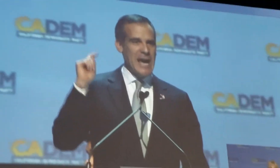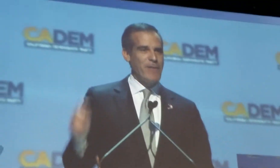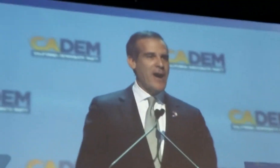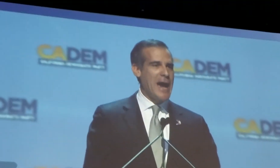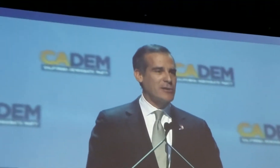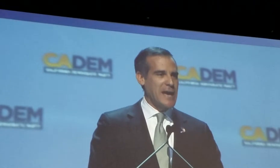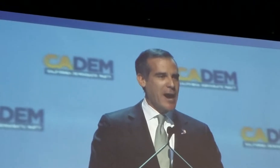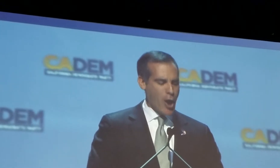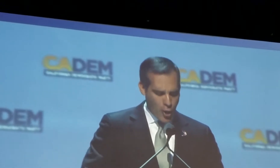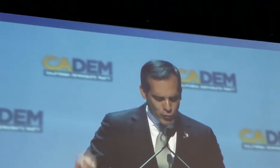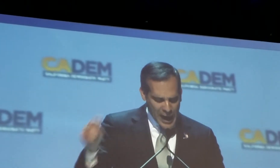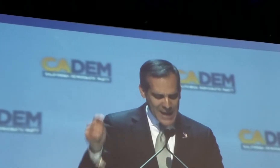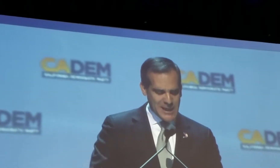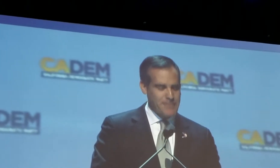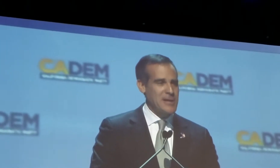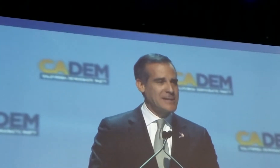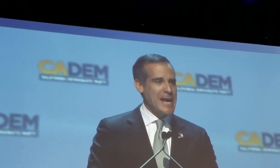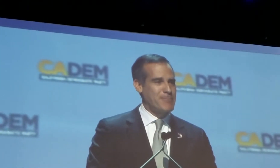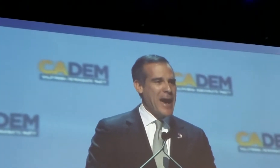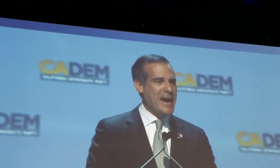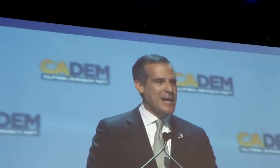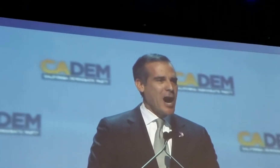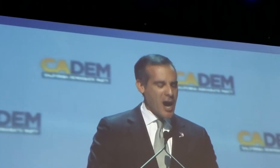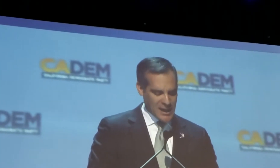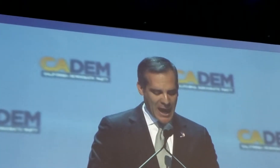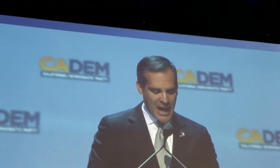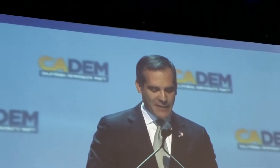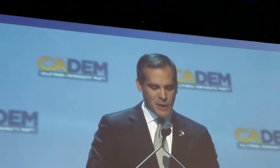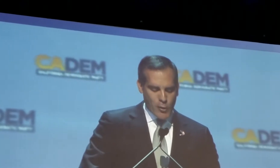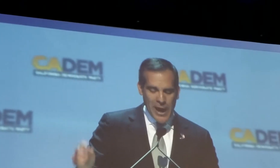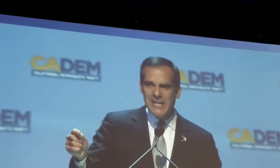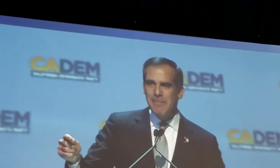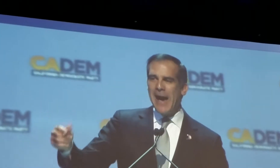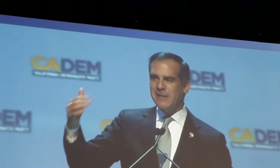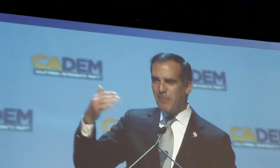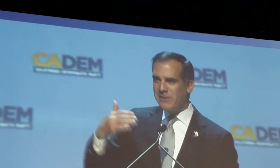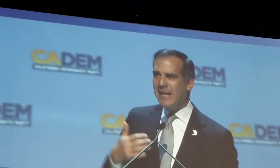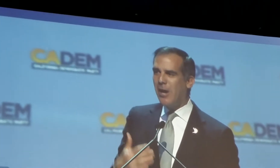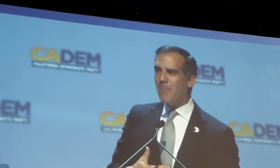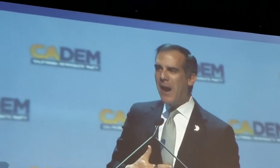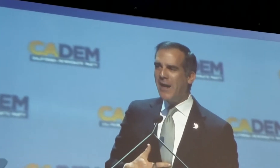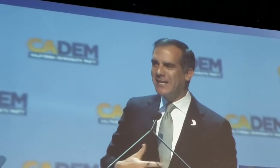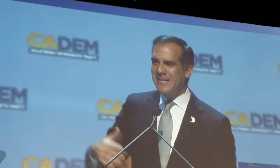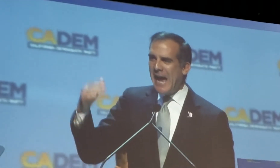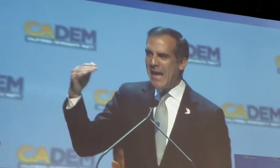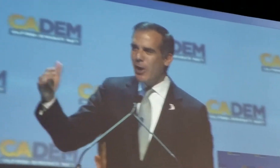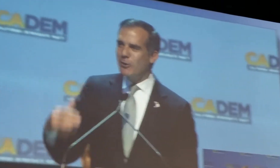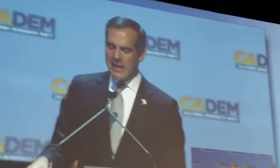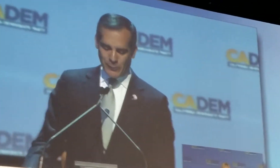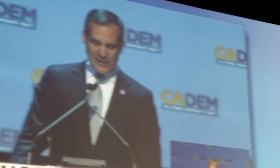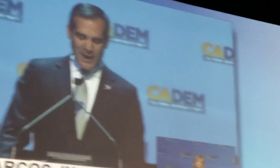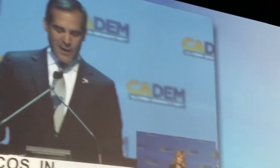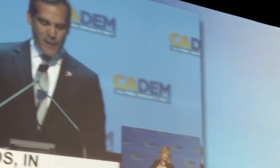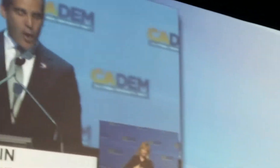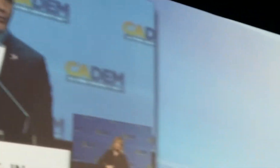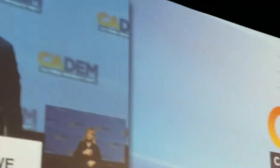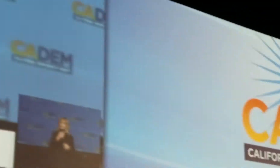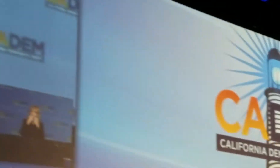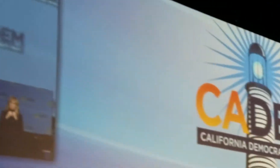to save our health care. Rise up to take back our lives. Rise back to protect our bodies and those that we